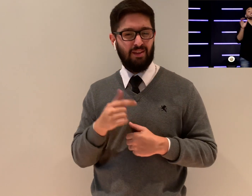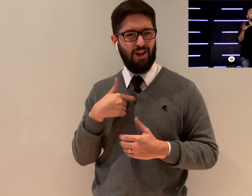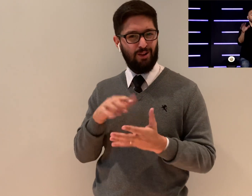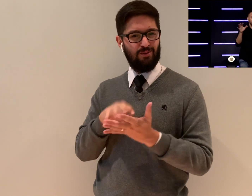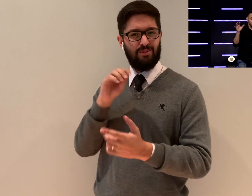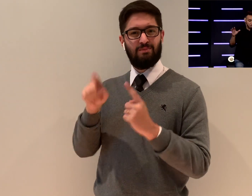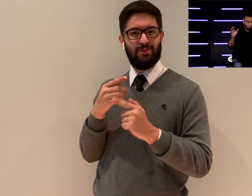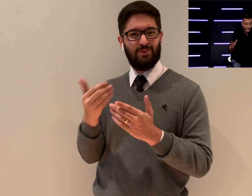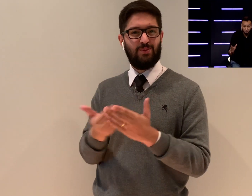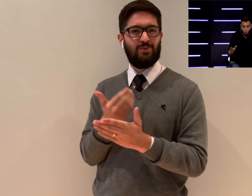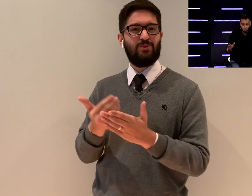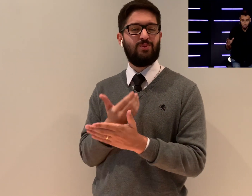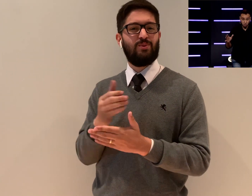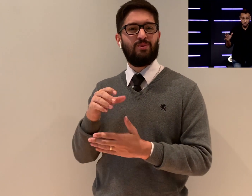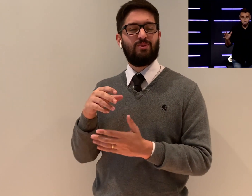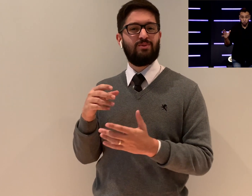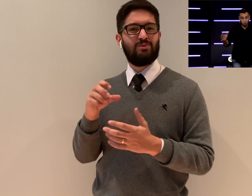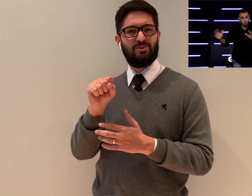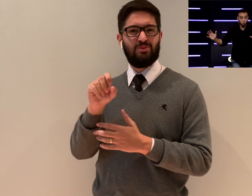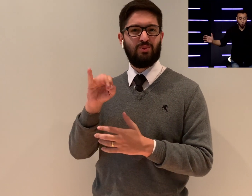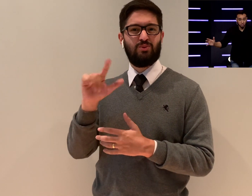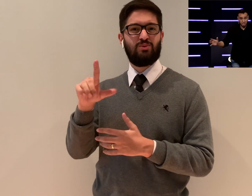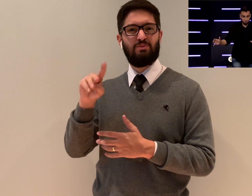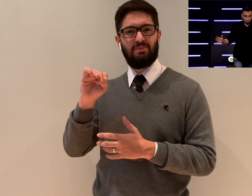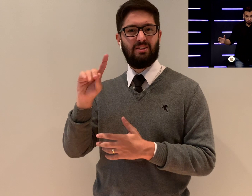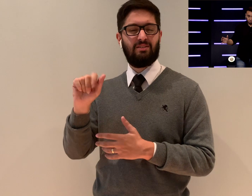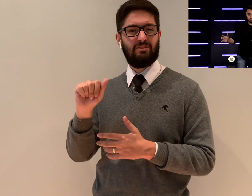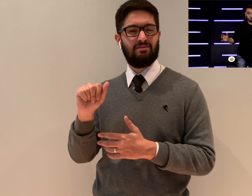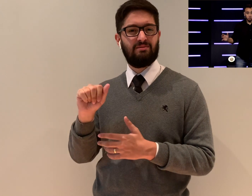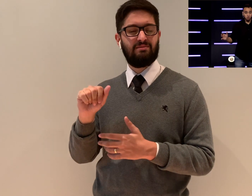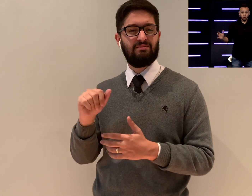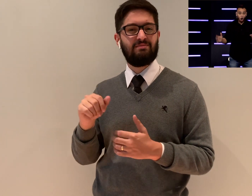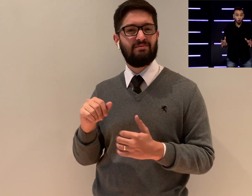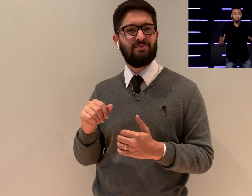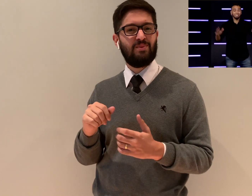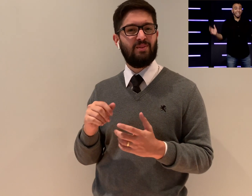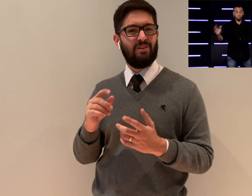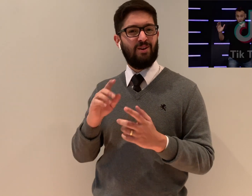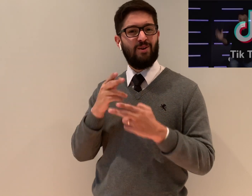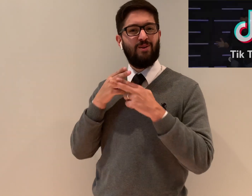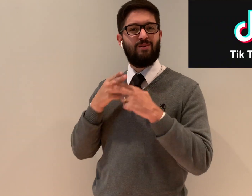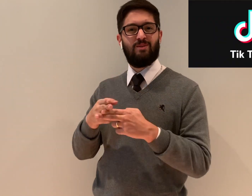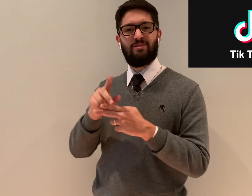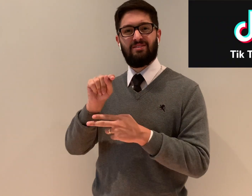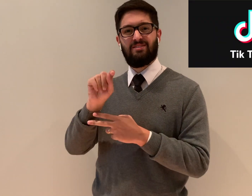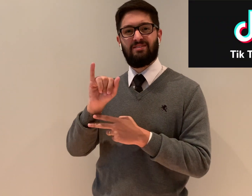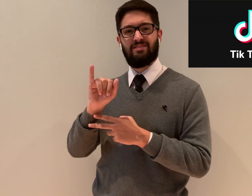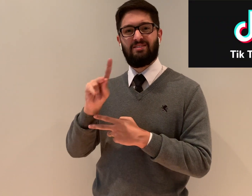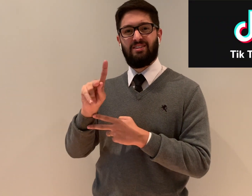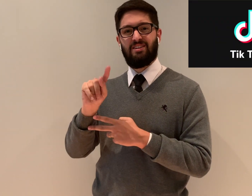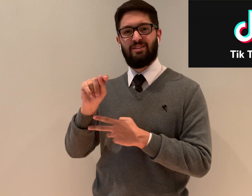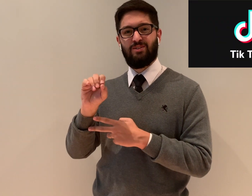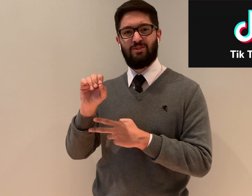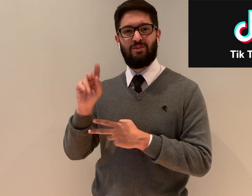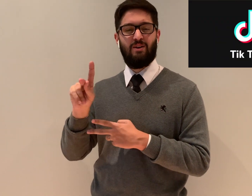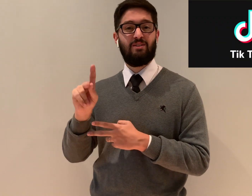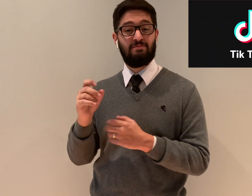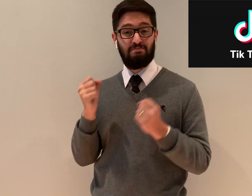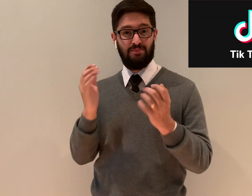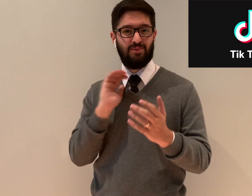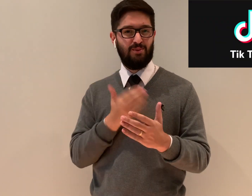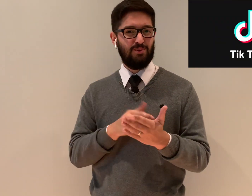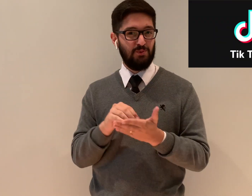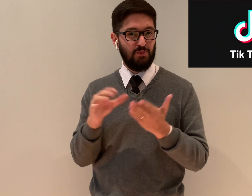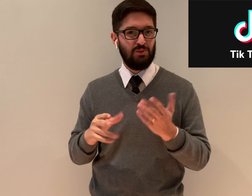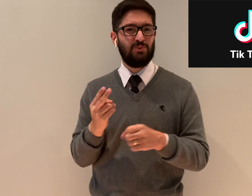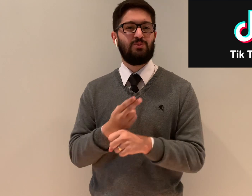a social media platform during this quarantine called TikTok. A lot of our students use